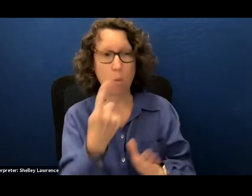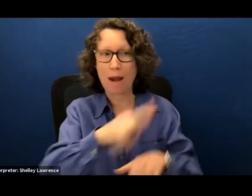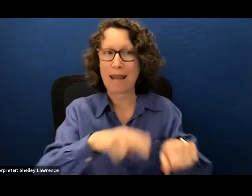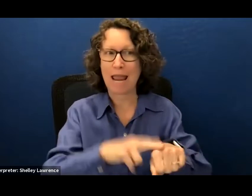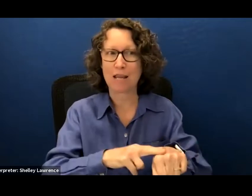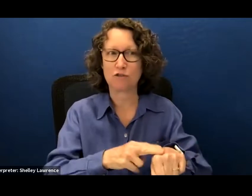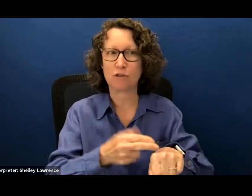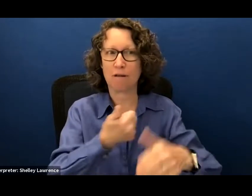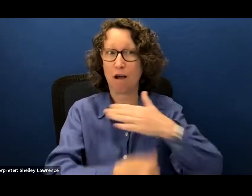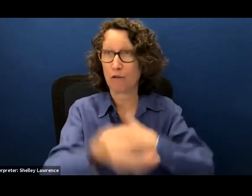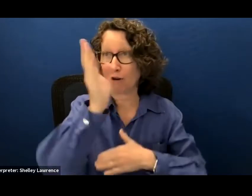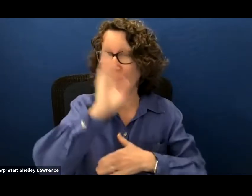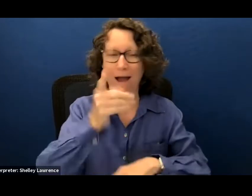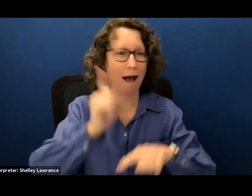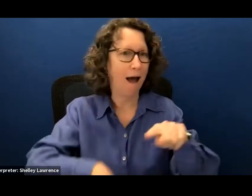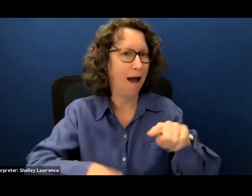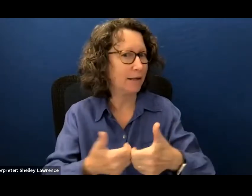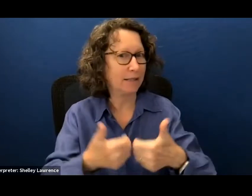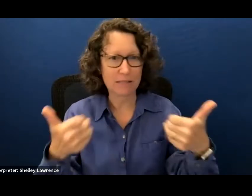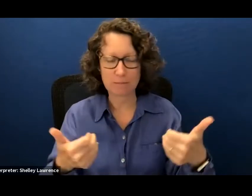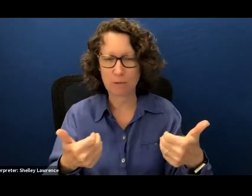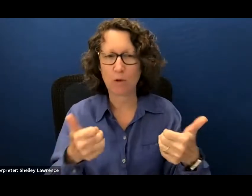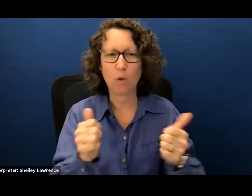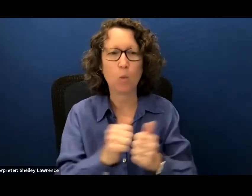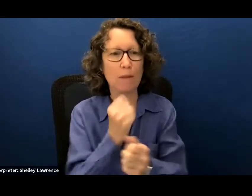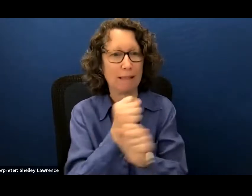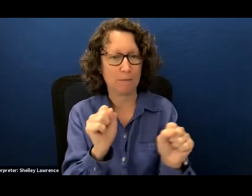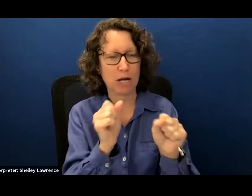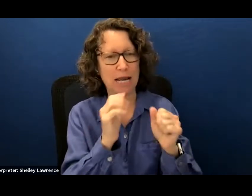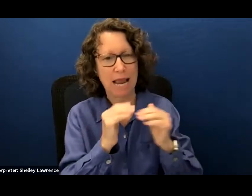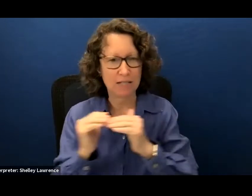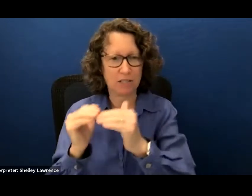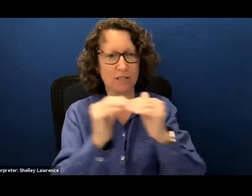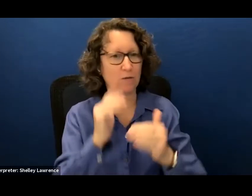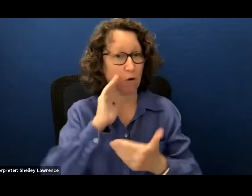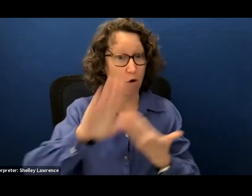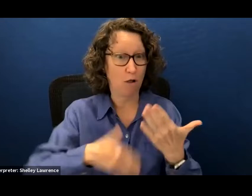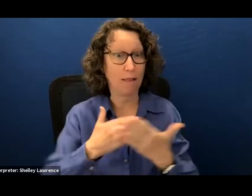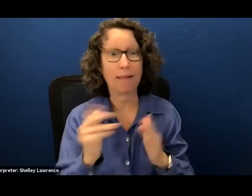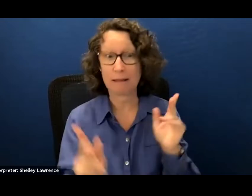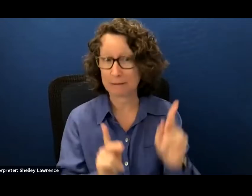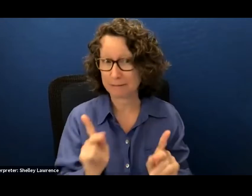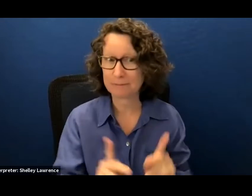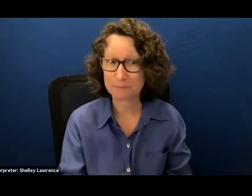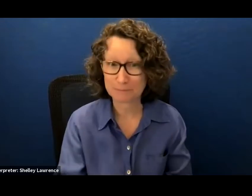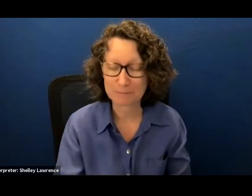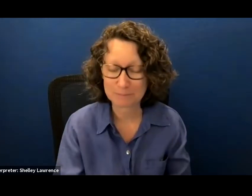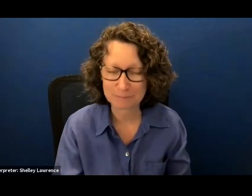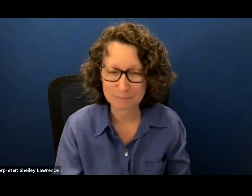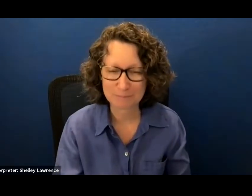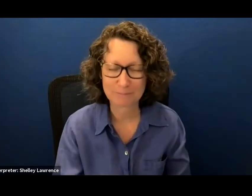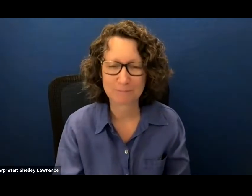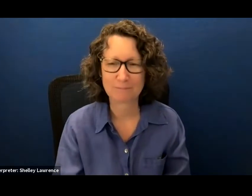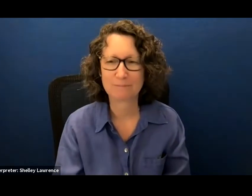one nation, under God, indivisible, with liberty and justice for all.